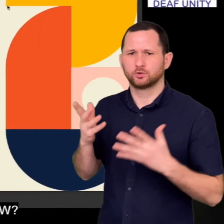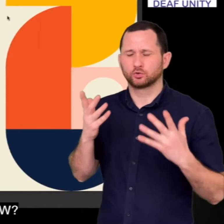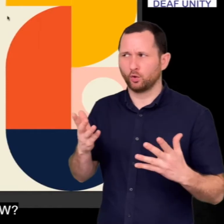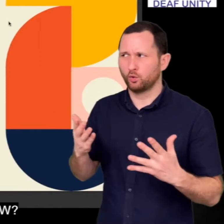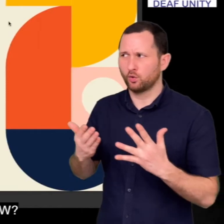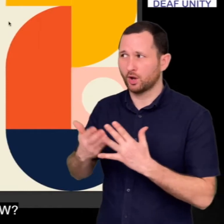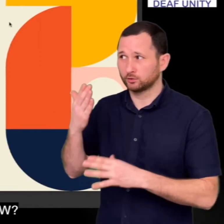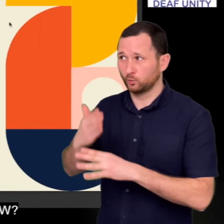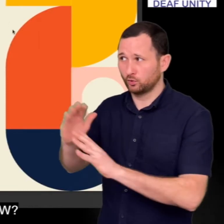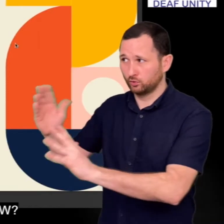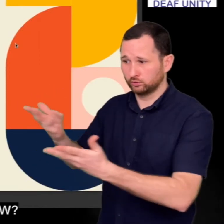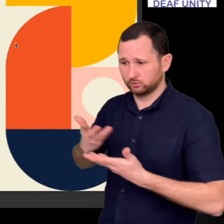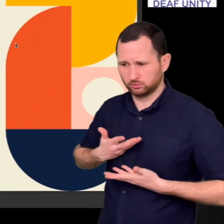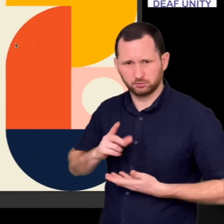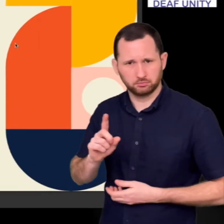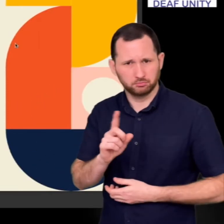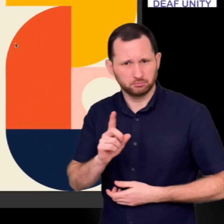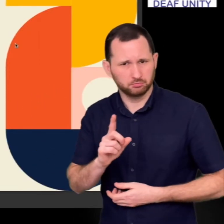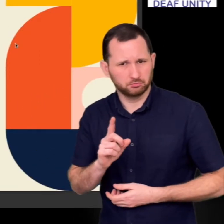What can I get from ATW?